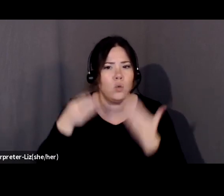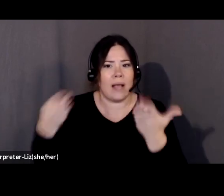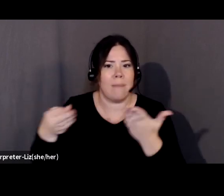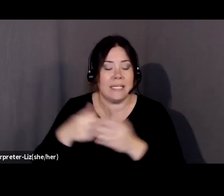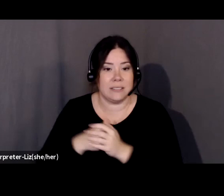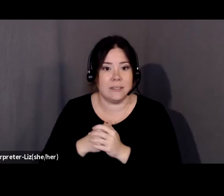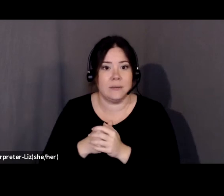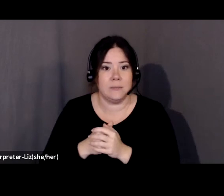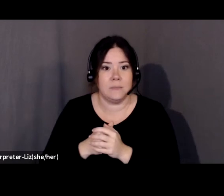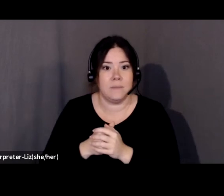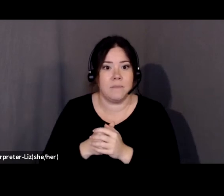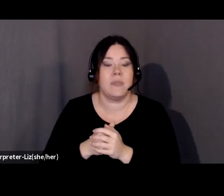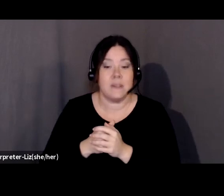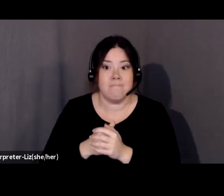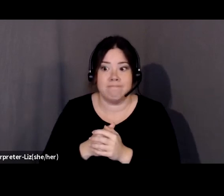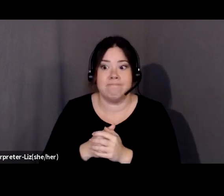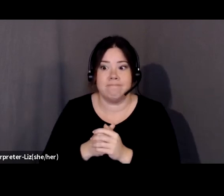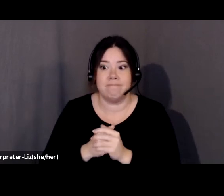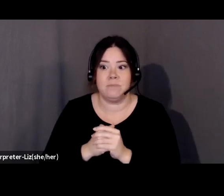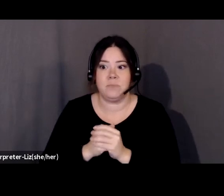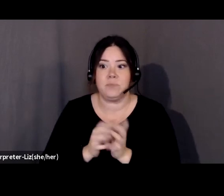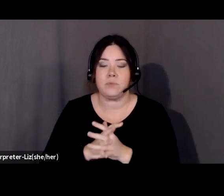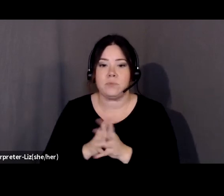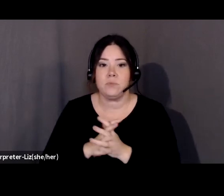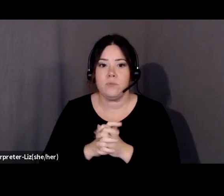Yes, there is.